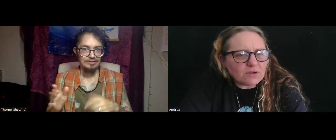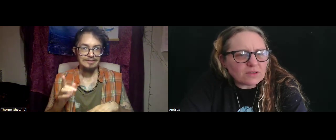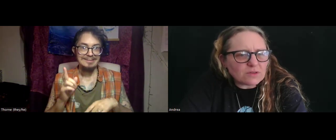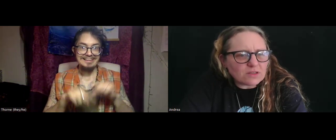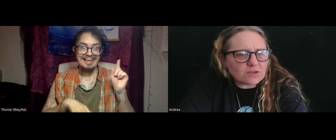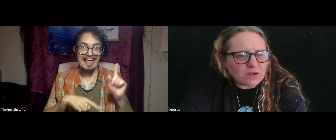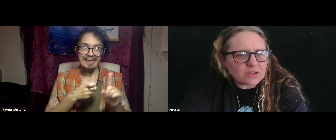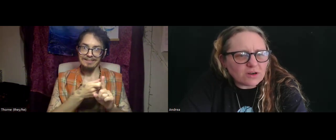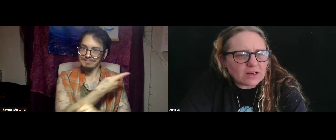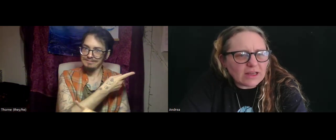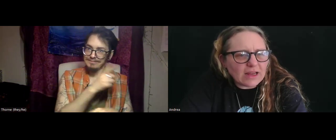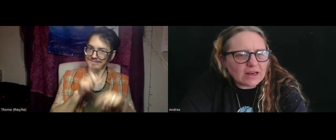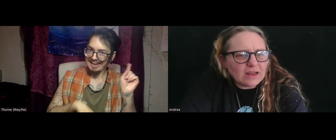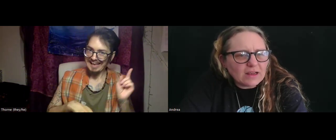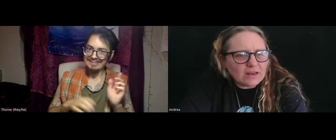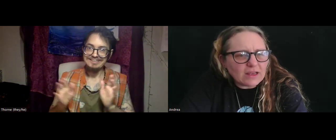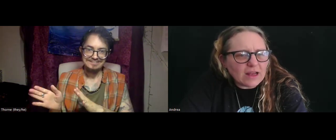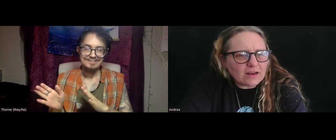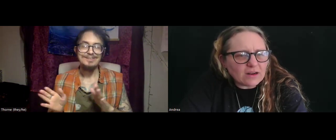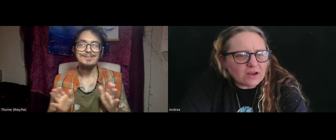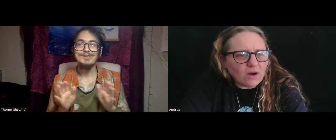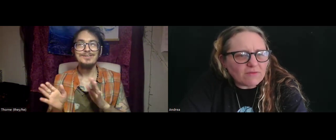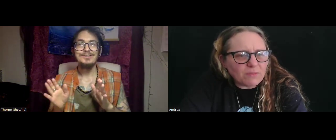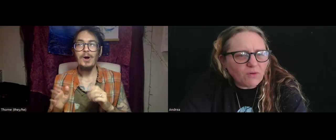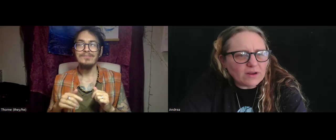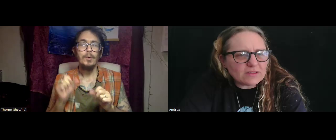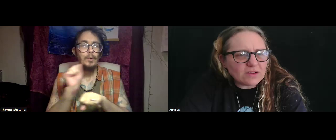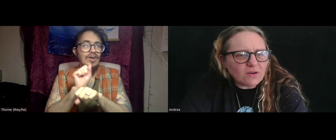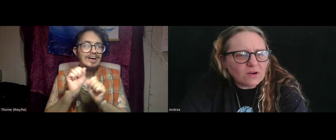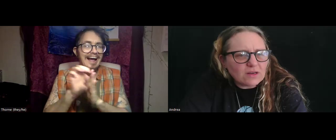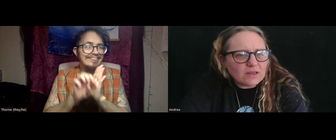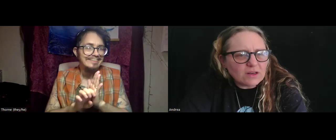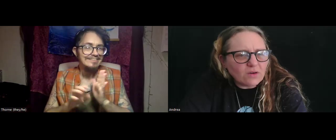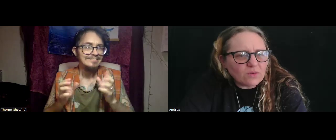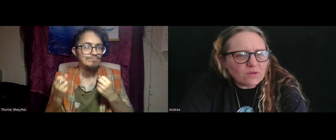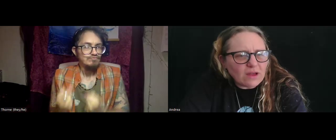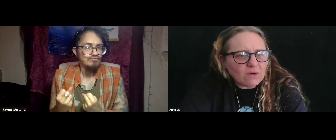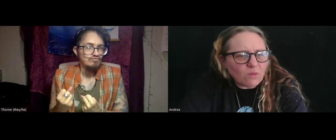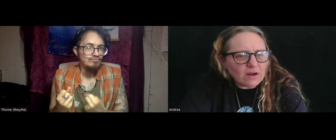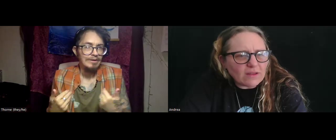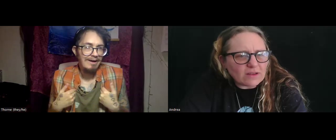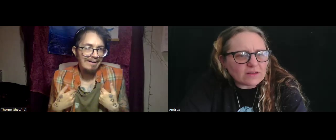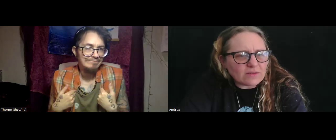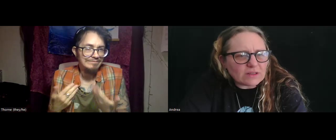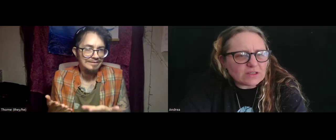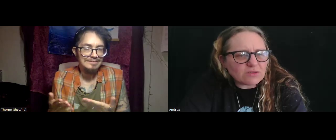parsimonious with its structure and they can't kind of go off the point. So, they have a work ethic that's very